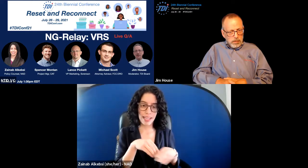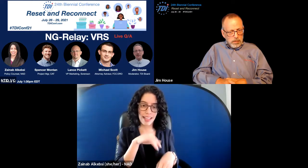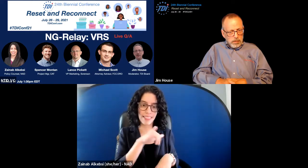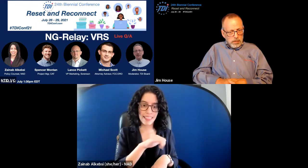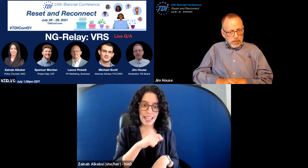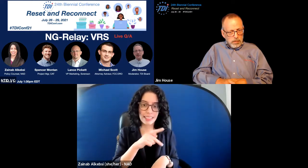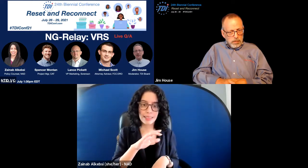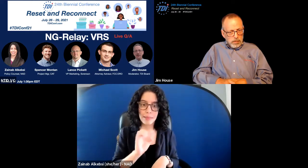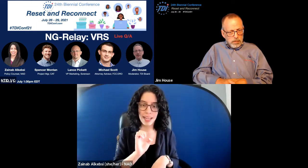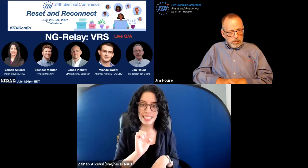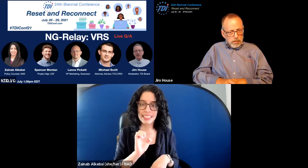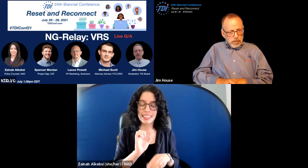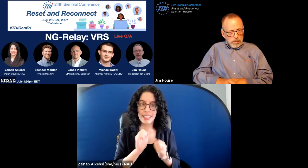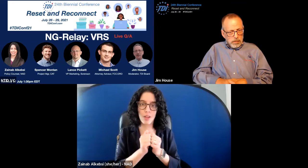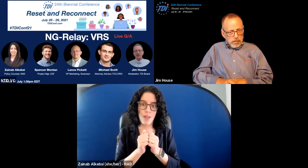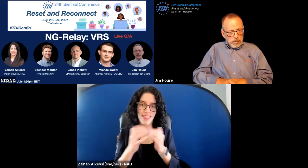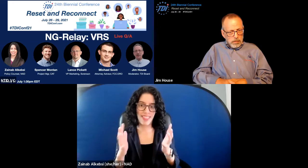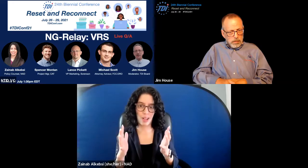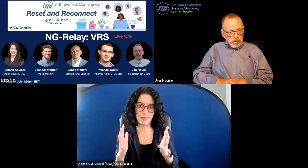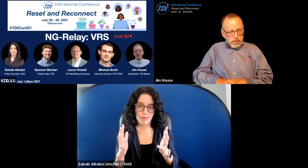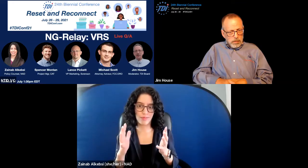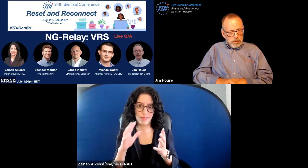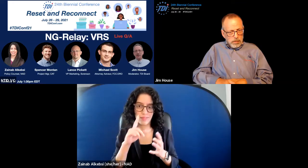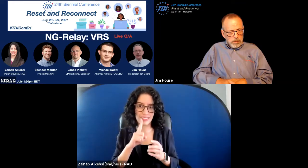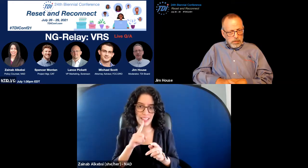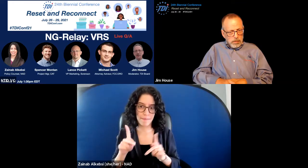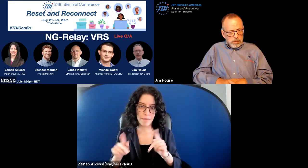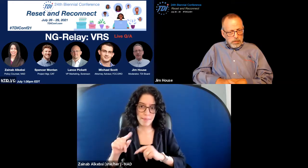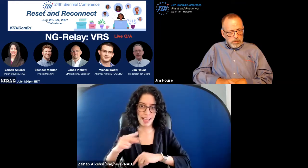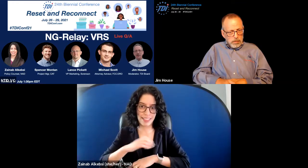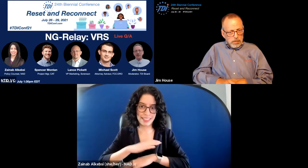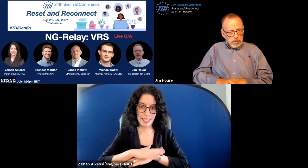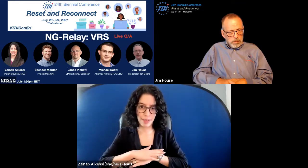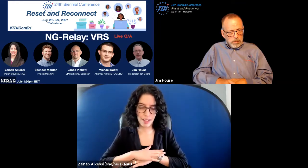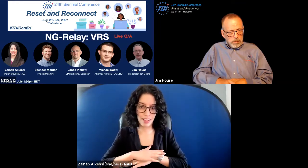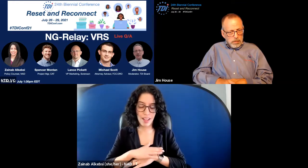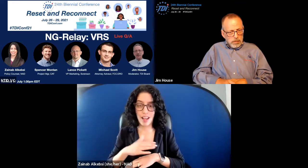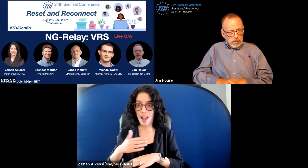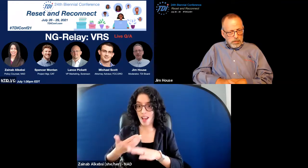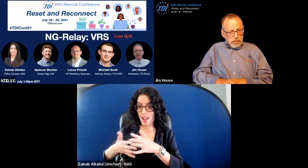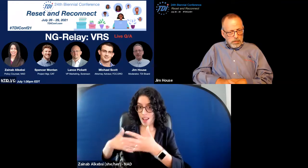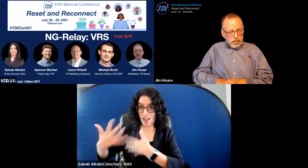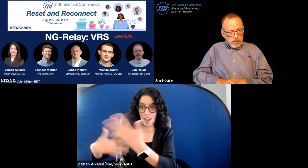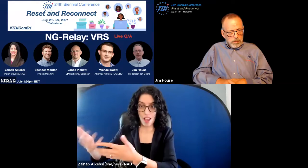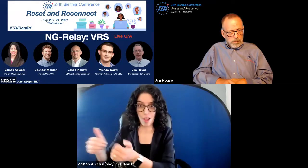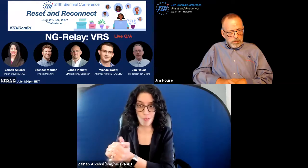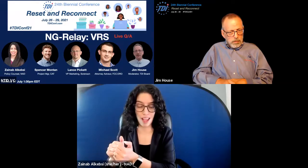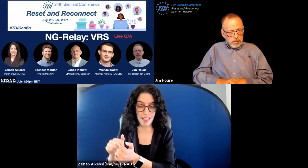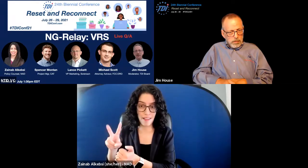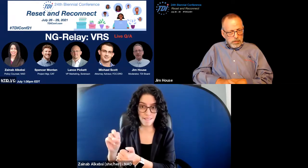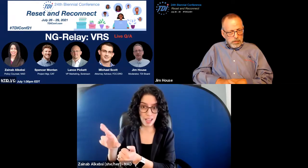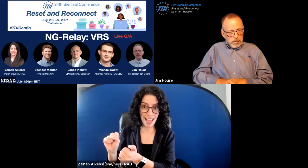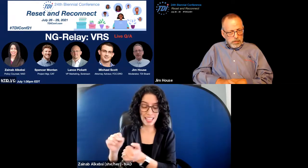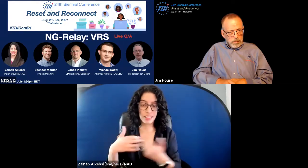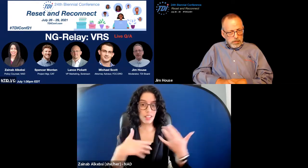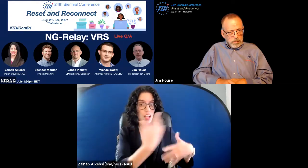innovation is happening in that space without deaf people at the table. All